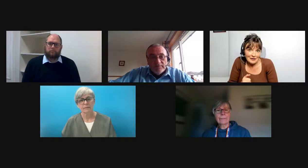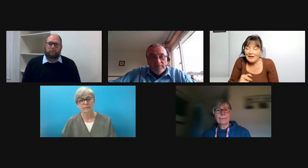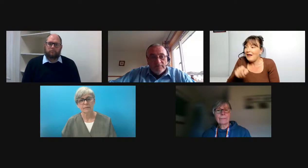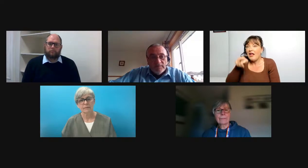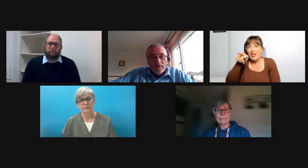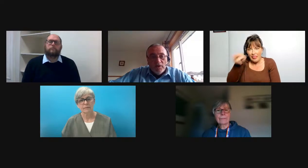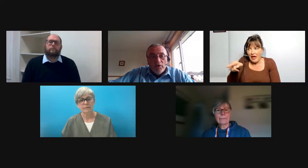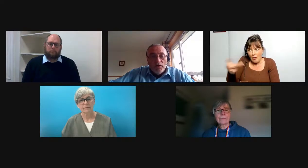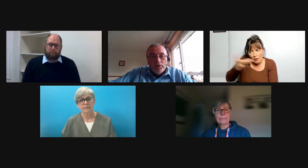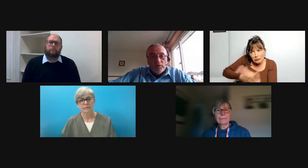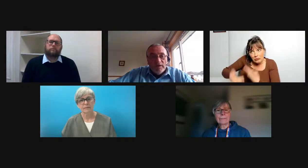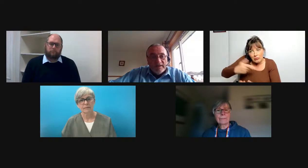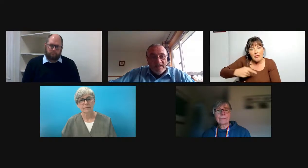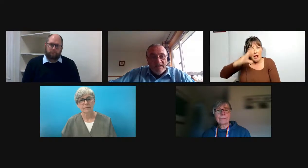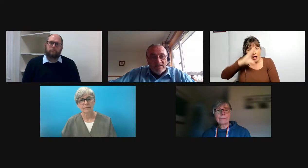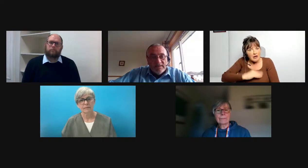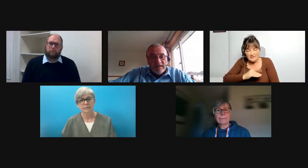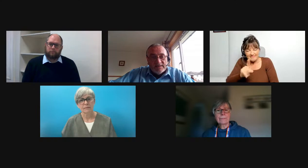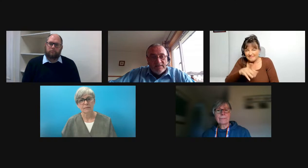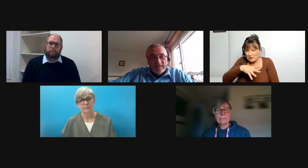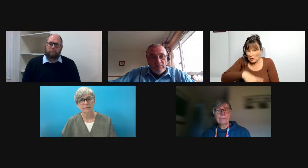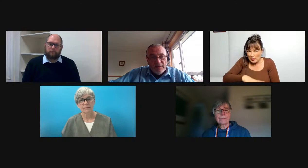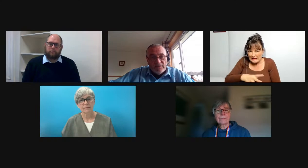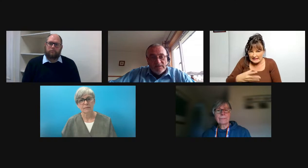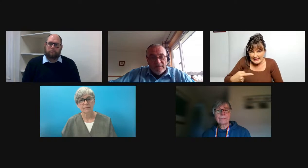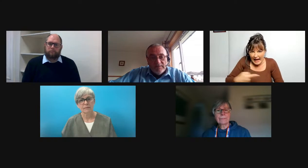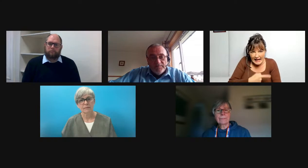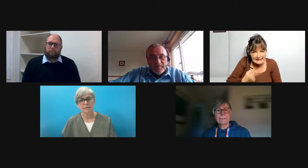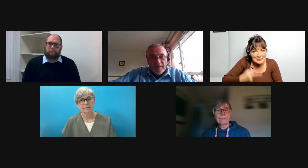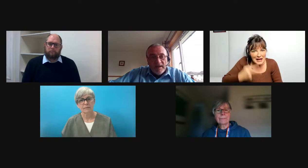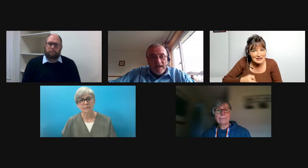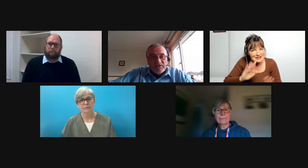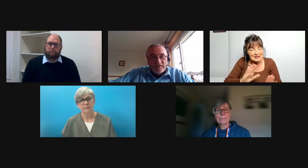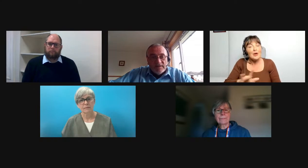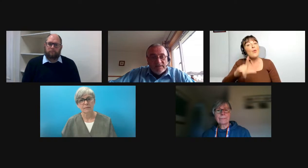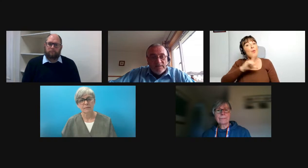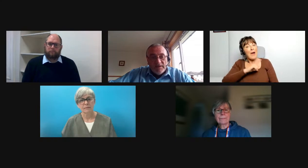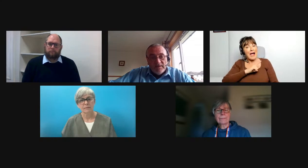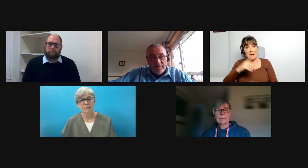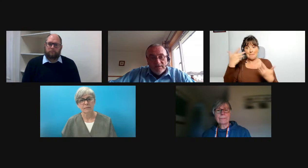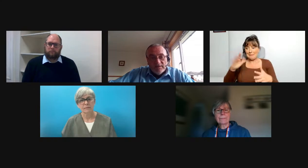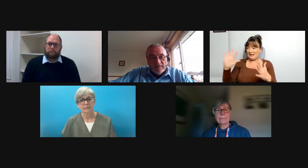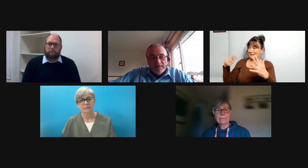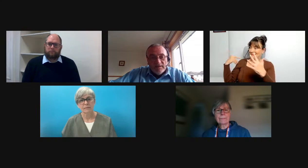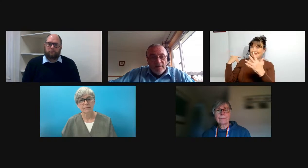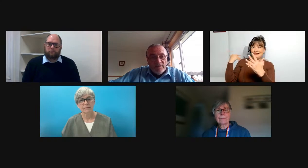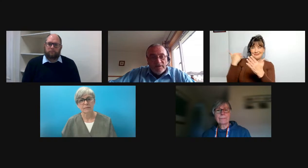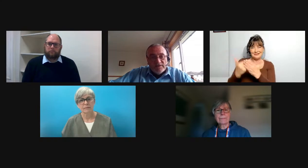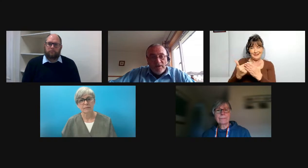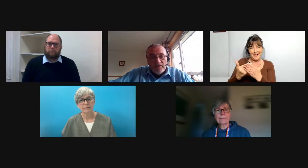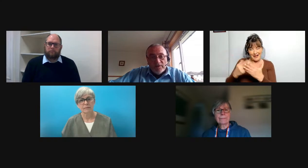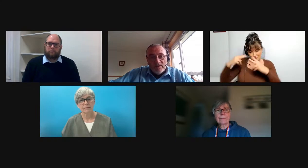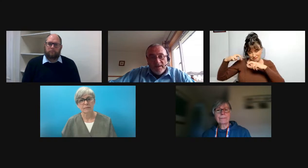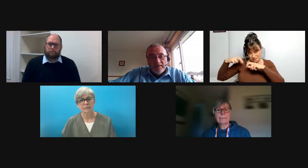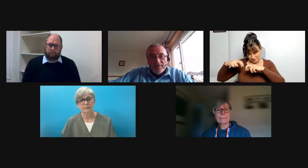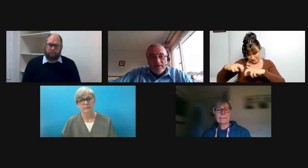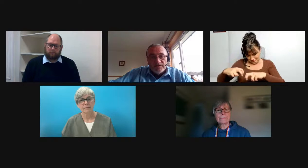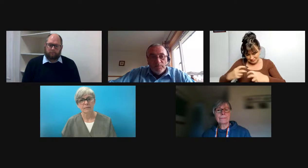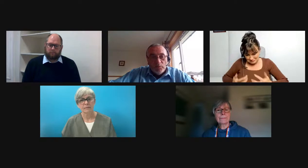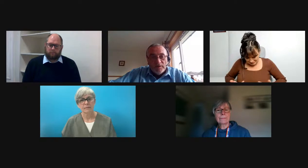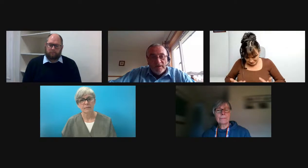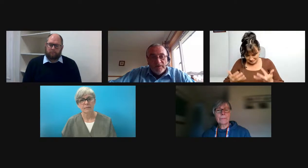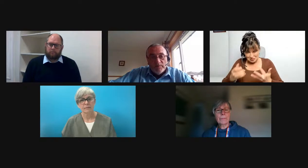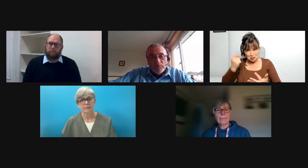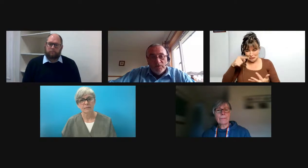everybody who attends at the accident and emergency actually needs to be there. There is other care